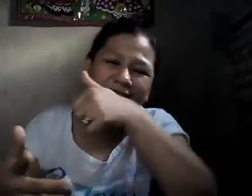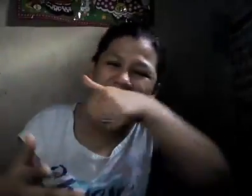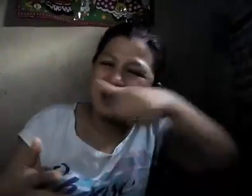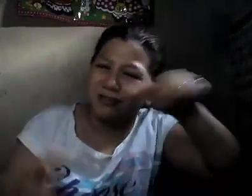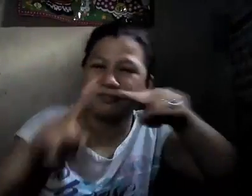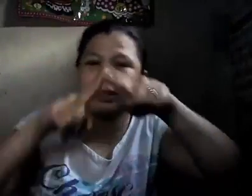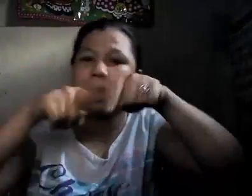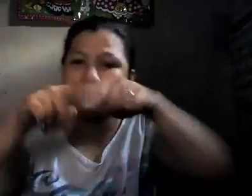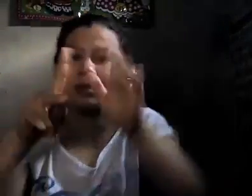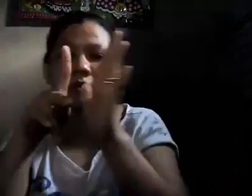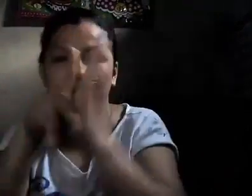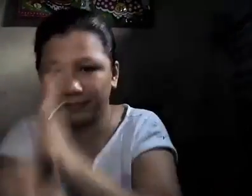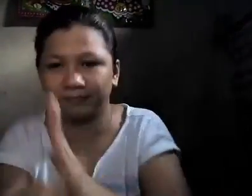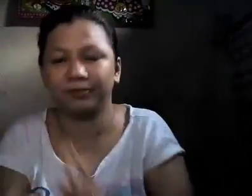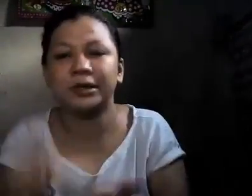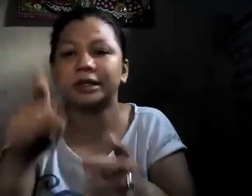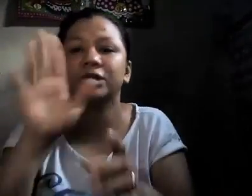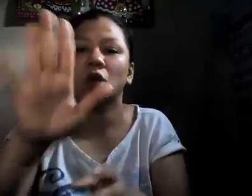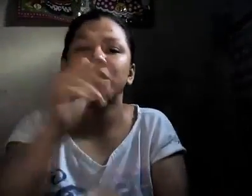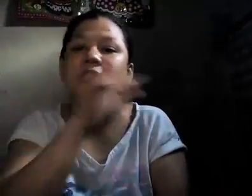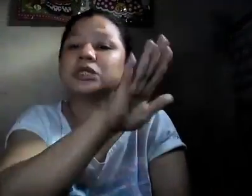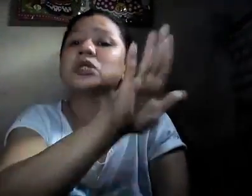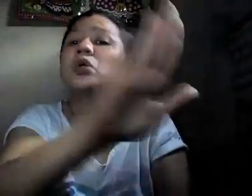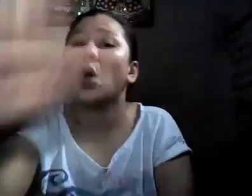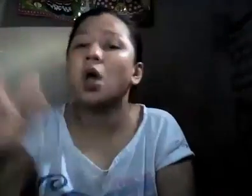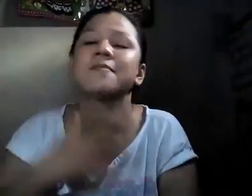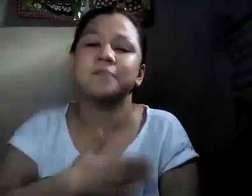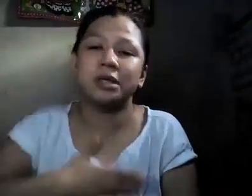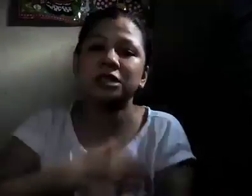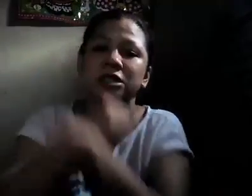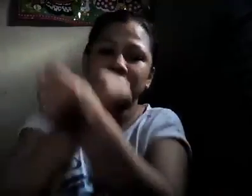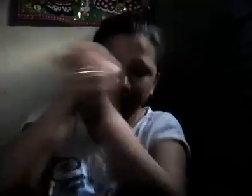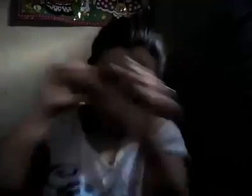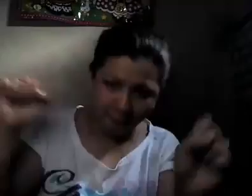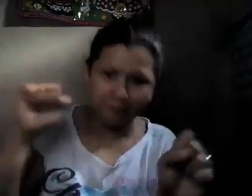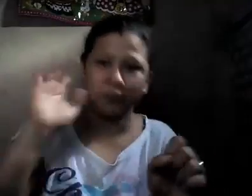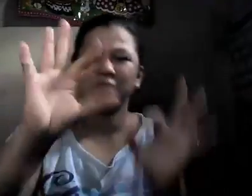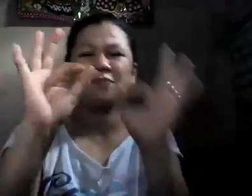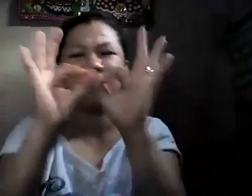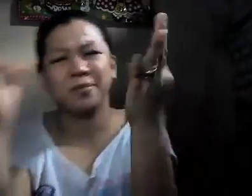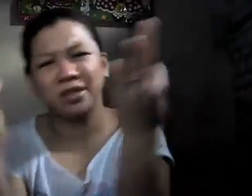Wala na! Wala na! Tara, Vita! Coffee Glove 78! A blend of coffee and milk that refreshes and recharges you!